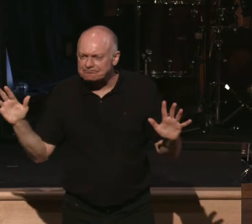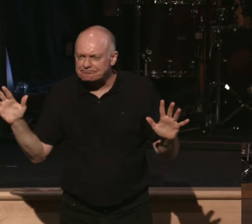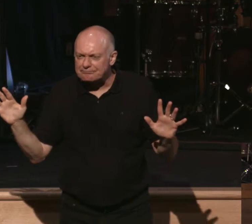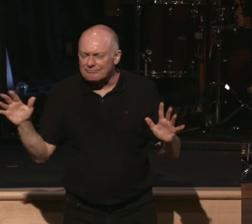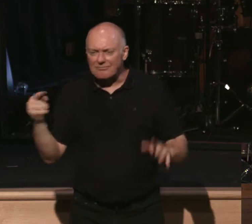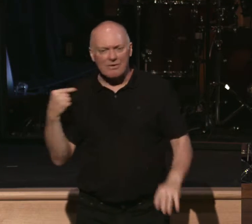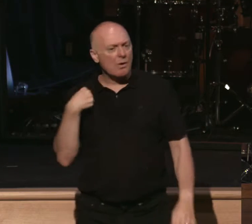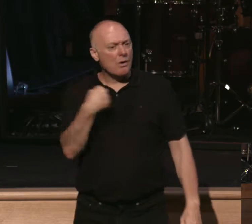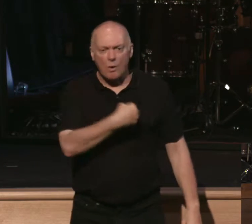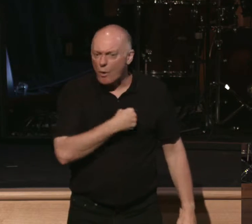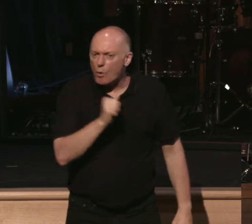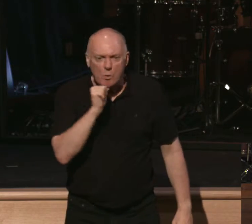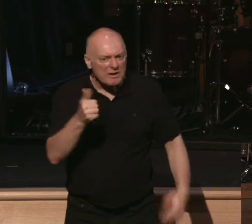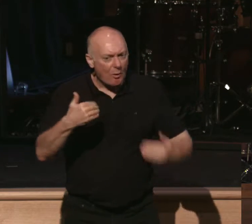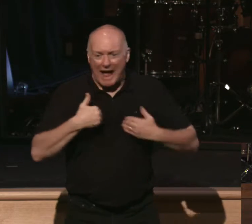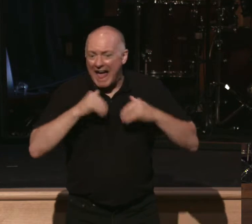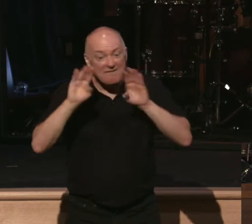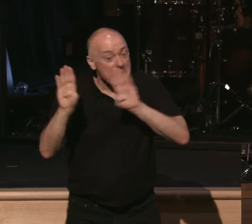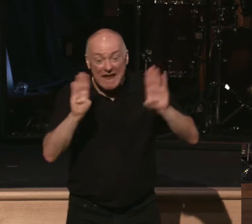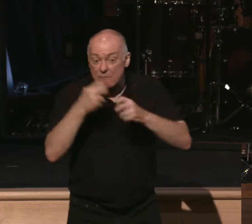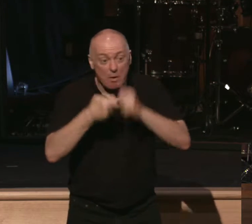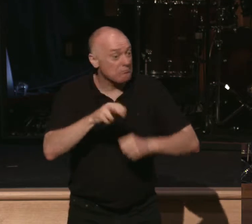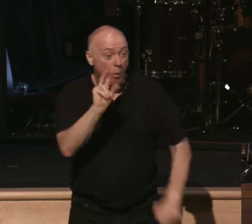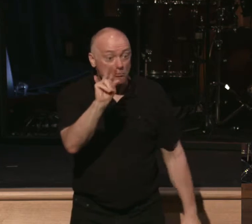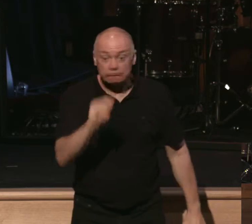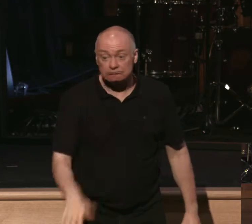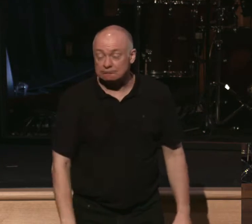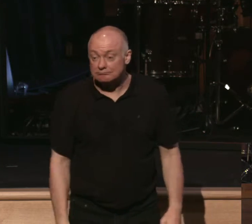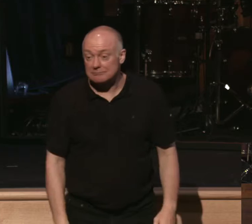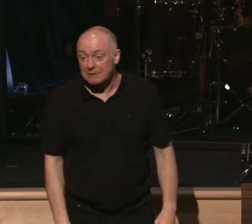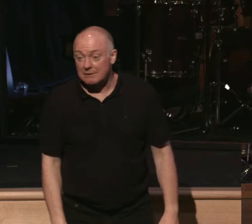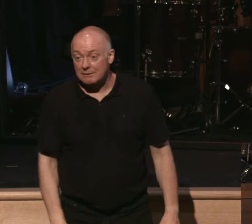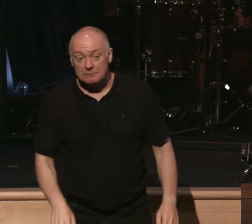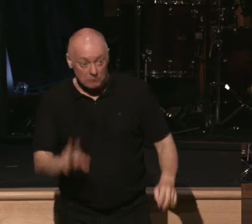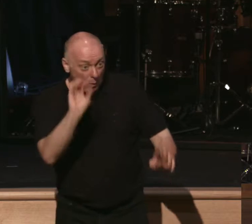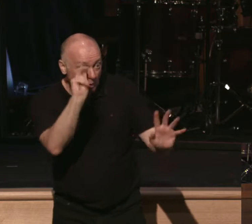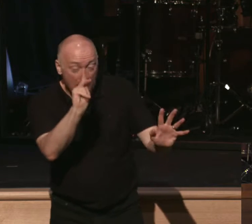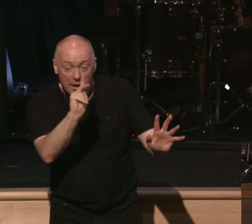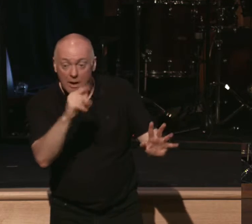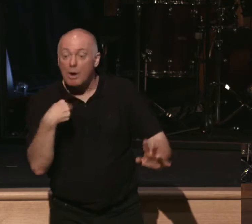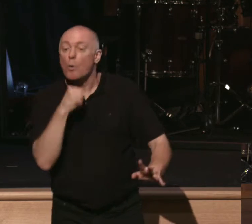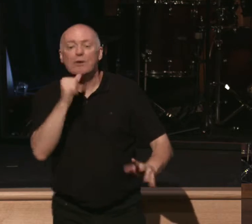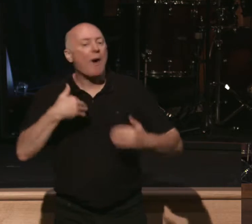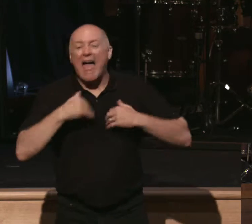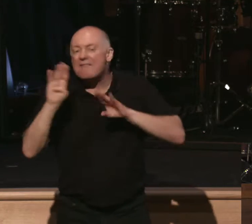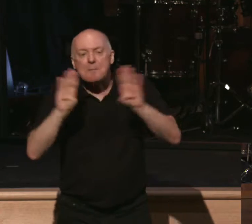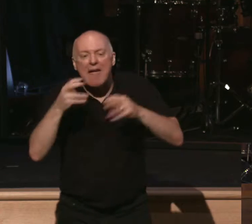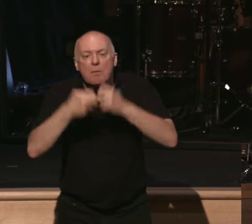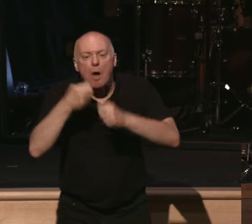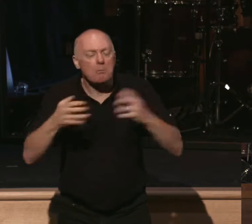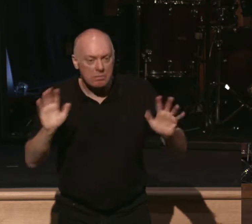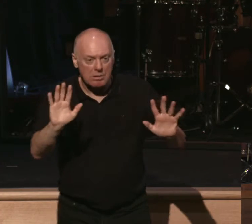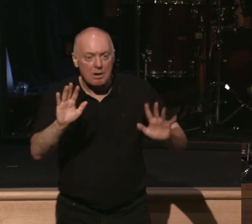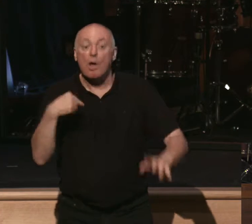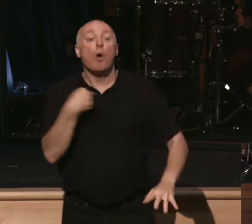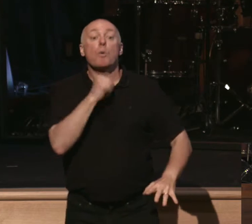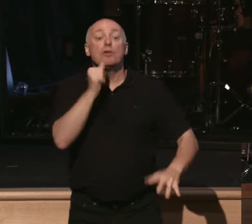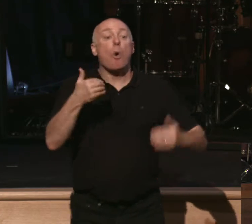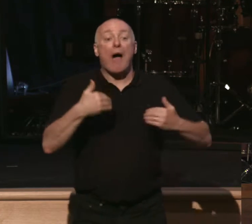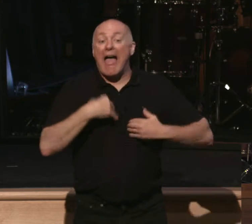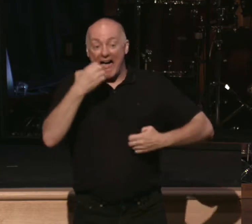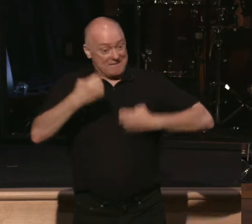We do not have a behavior problem. Okay? We don't have a behavior problem. And we don't